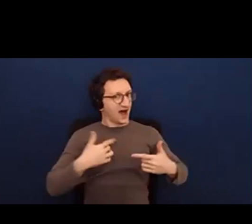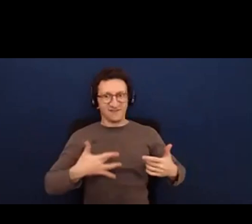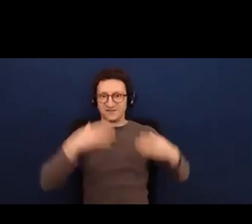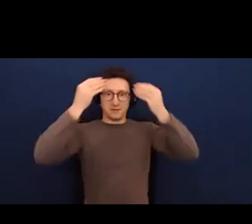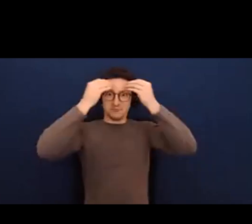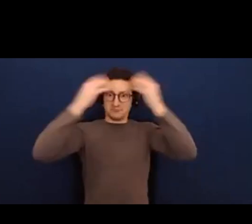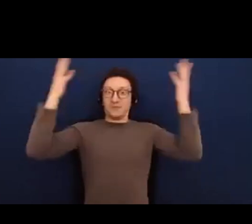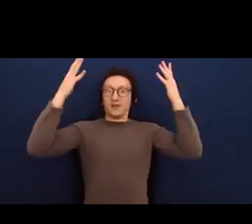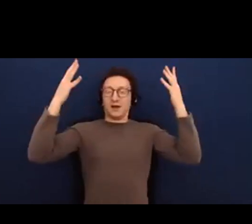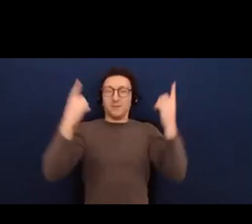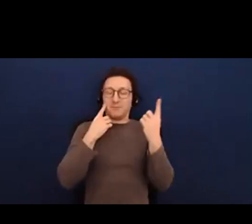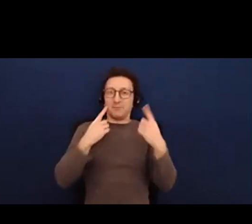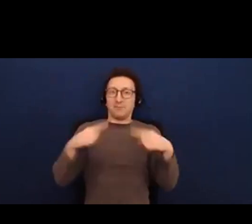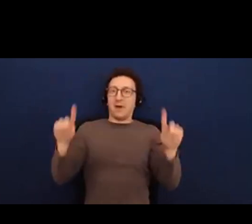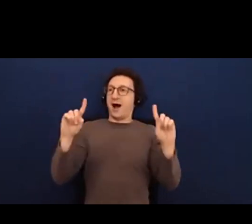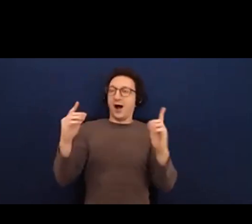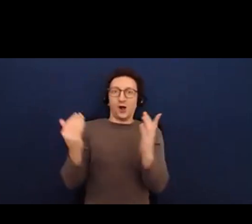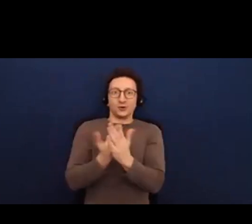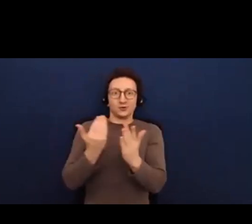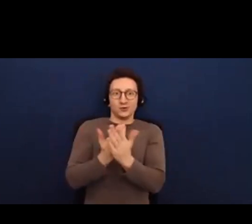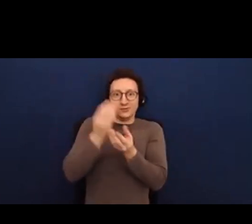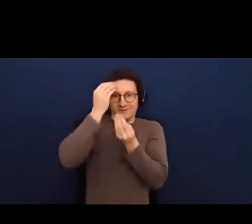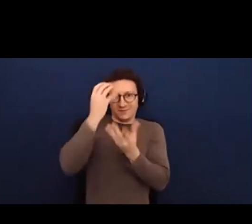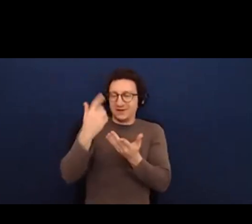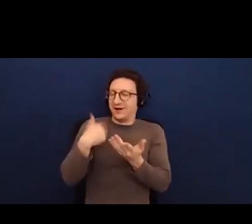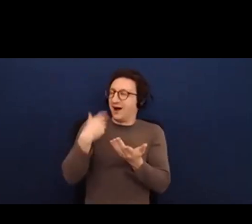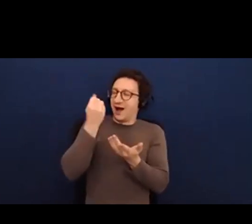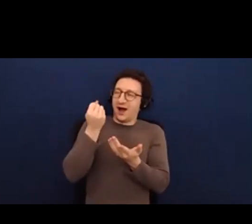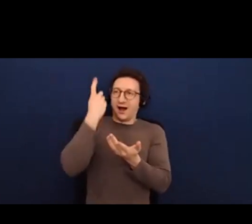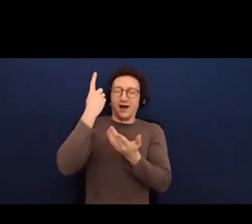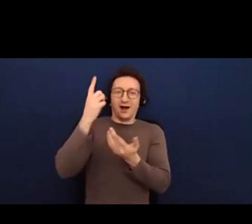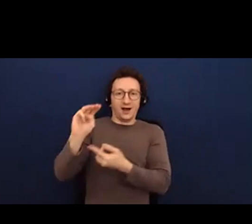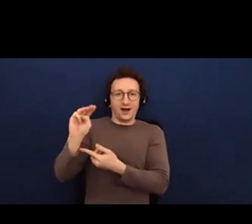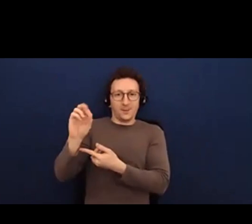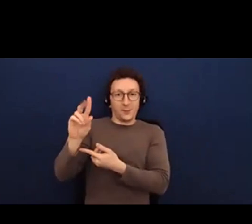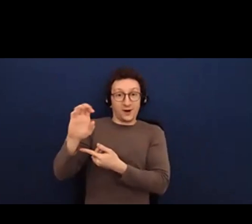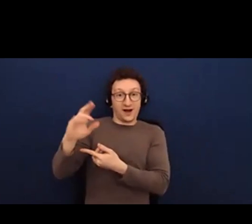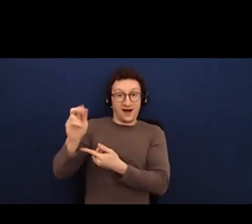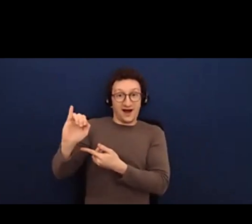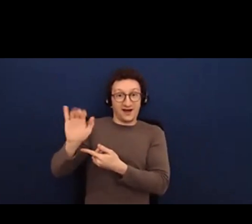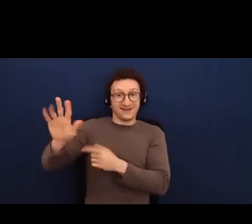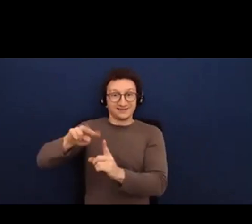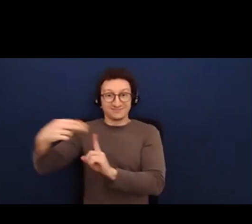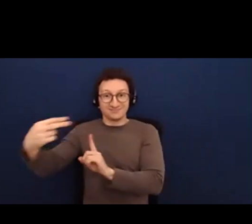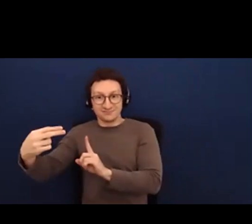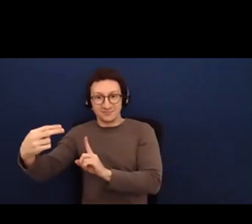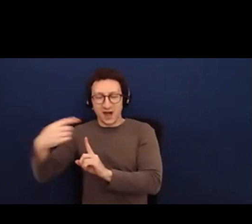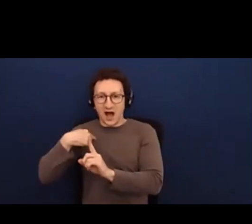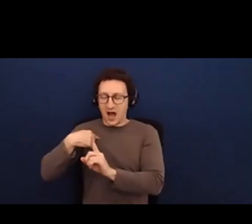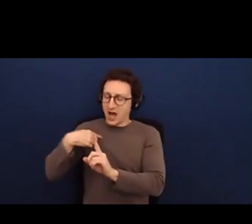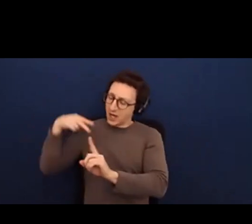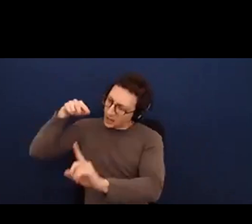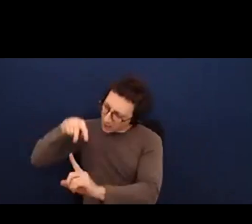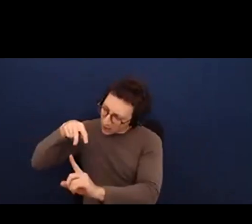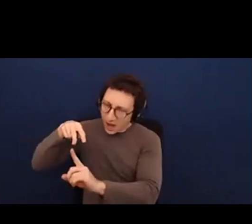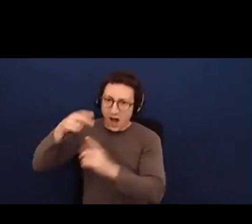have grasped some great truth from Mordecai Kaplan, and I have tried to share